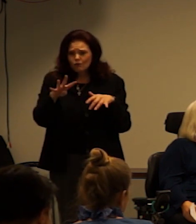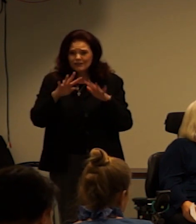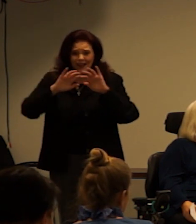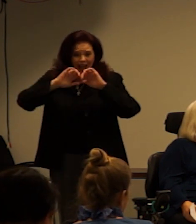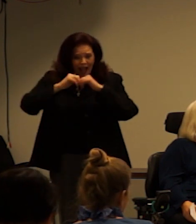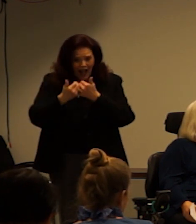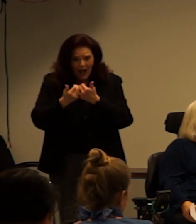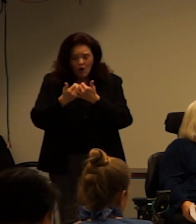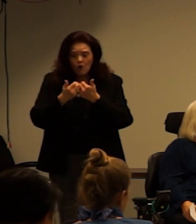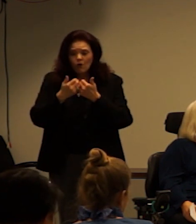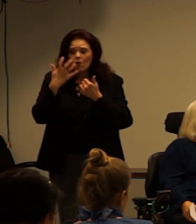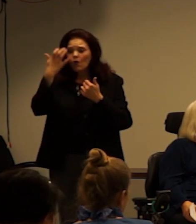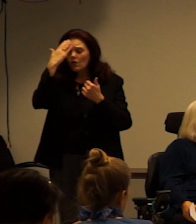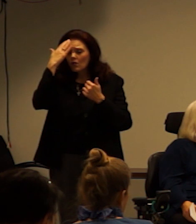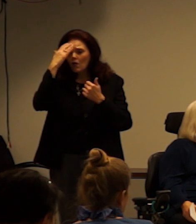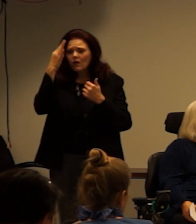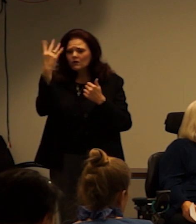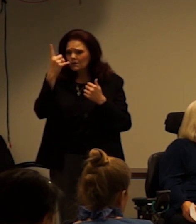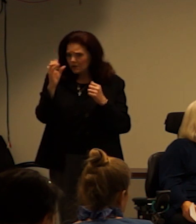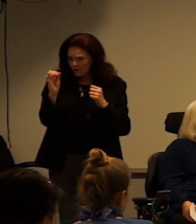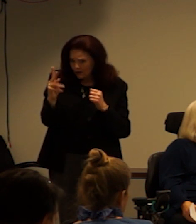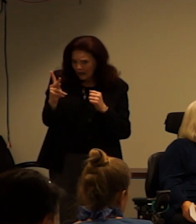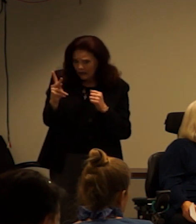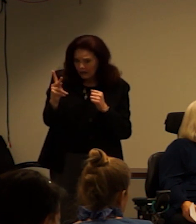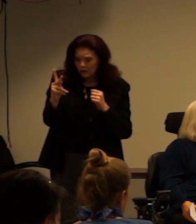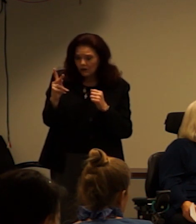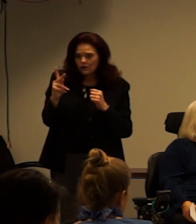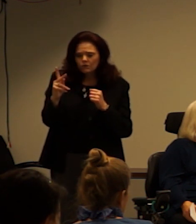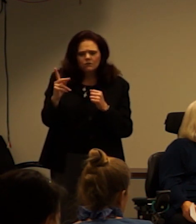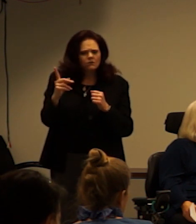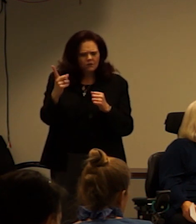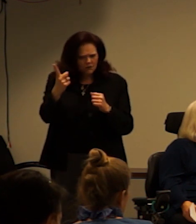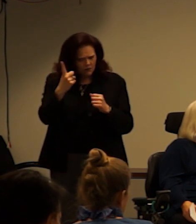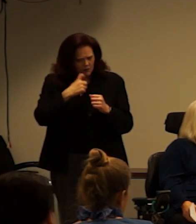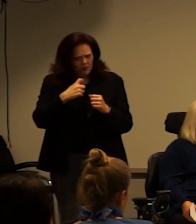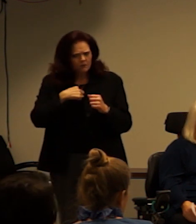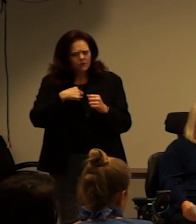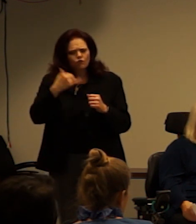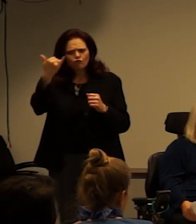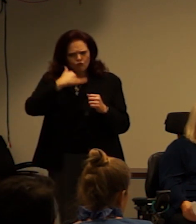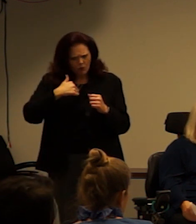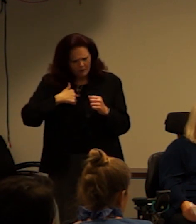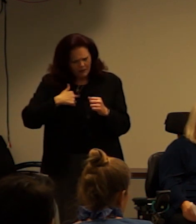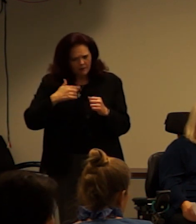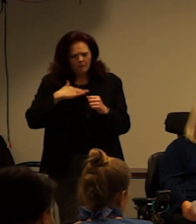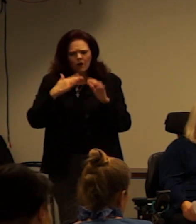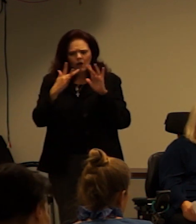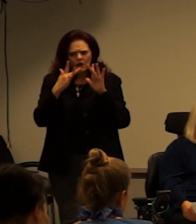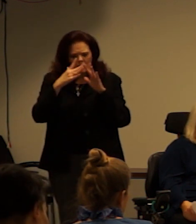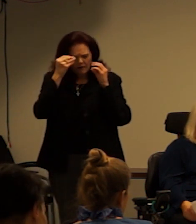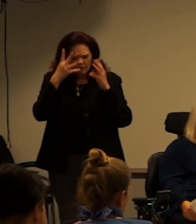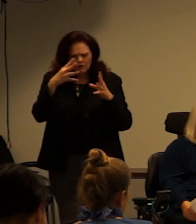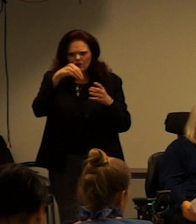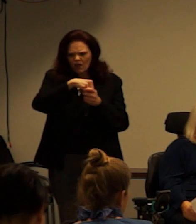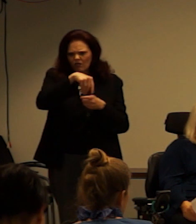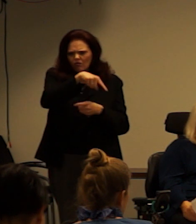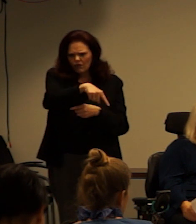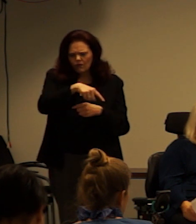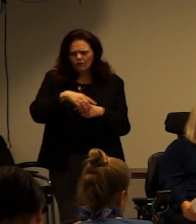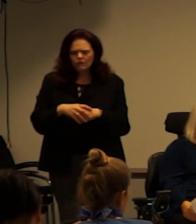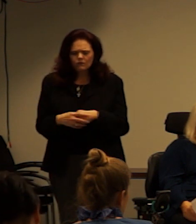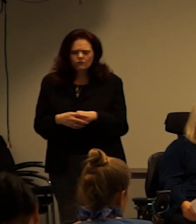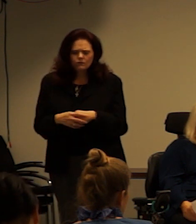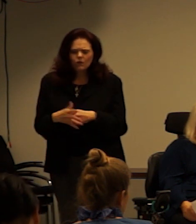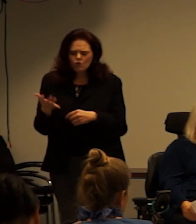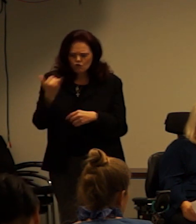or if you want to know if something's okay to do, don't hesitate to call me and and my contact information is all through here, so